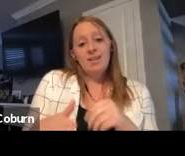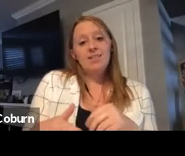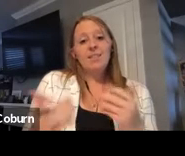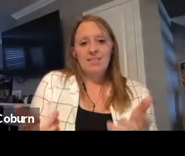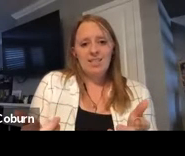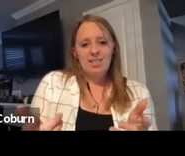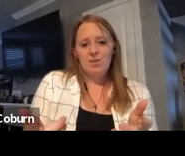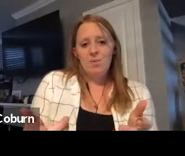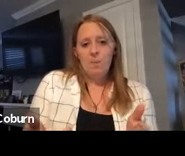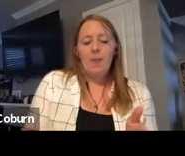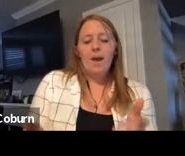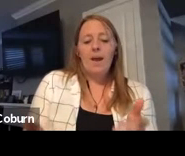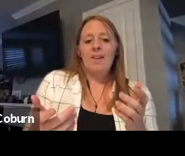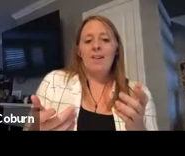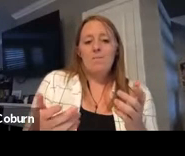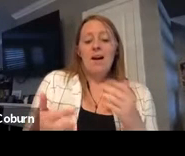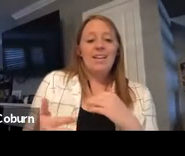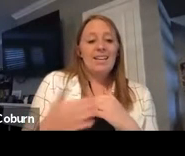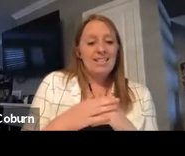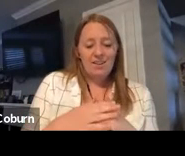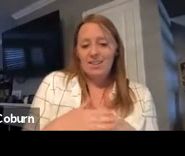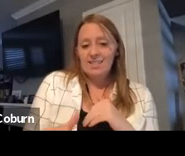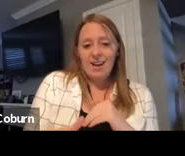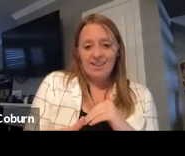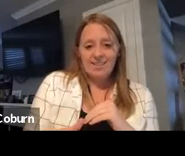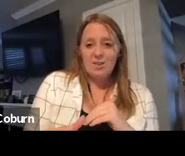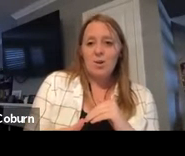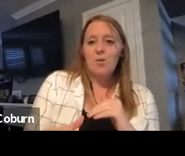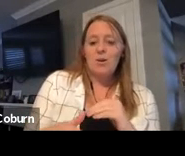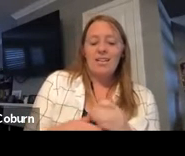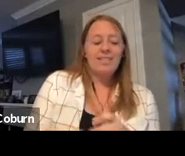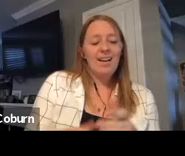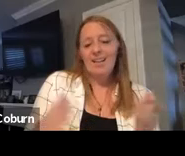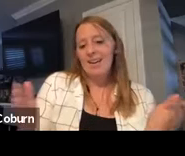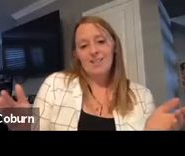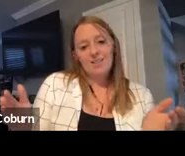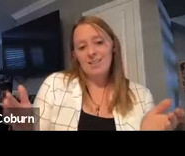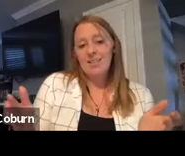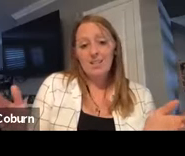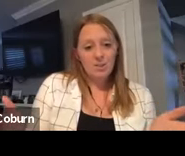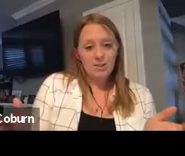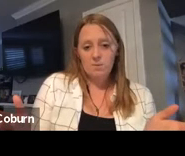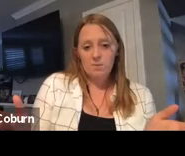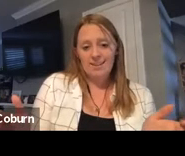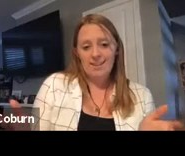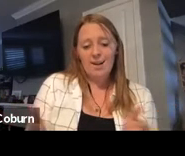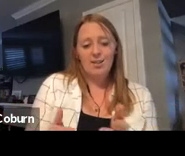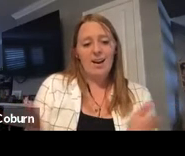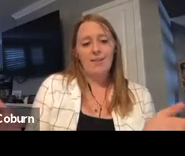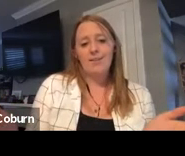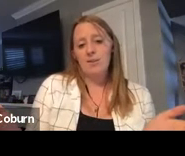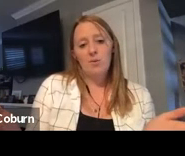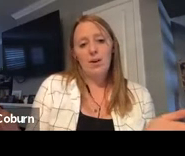he does still listen to you, uh, but he definitely signs. So, and his signing has continued to expand. He